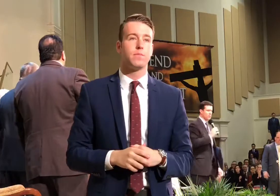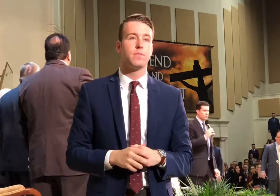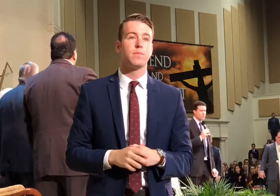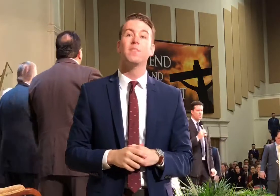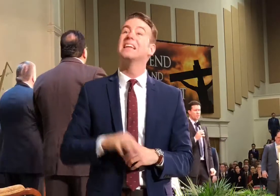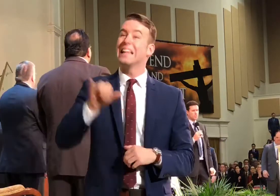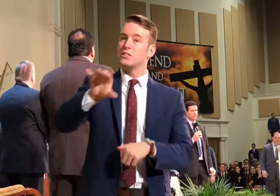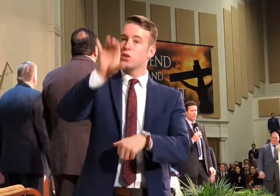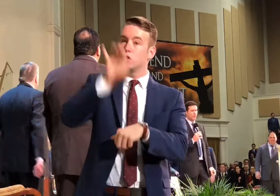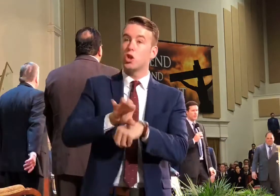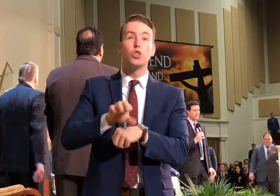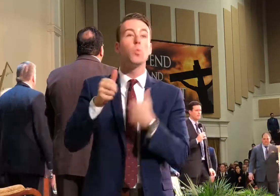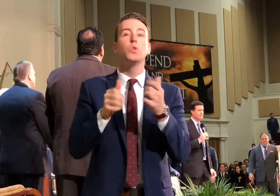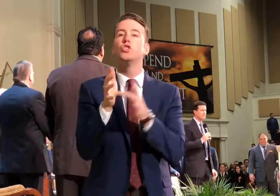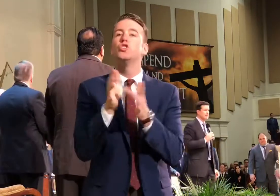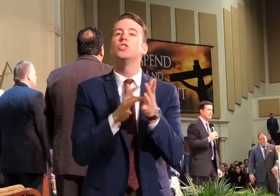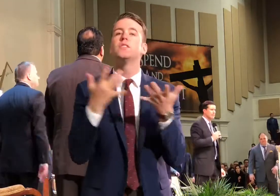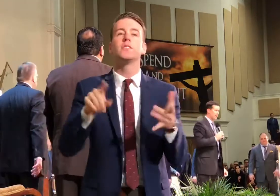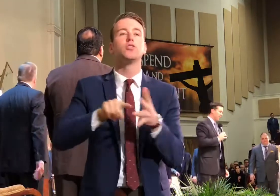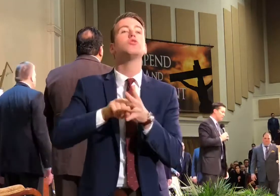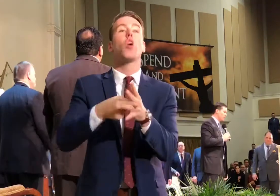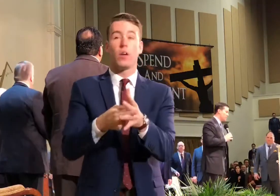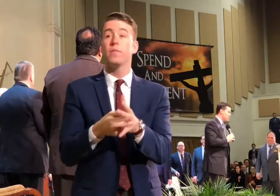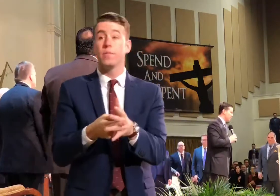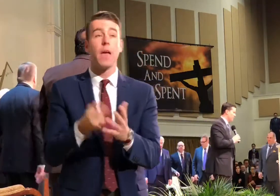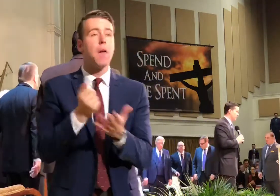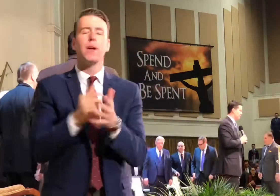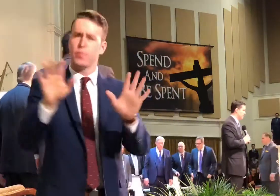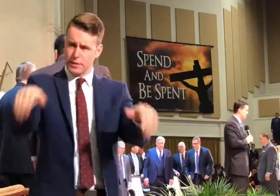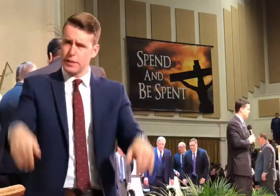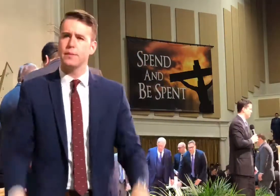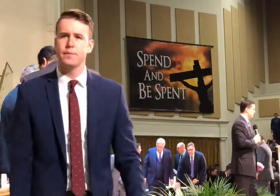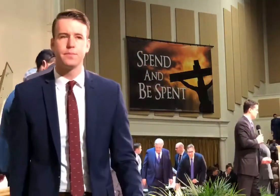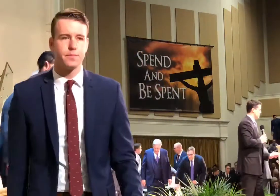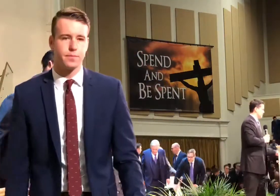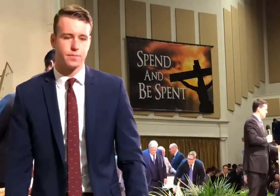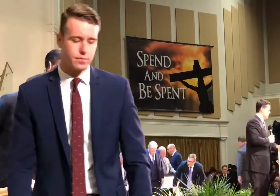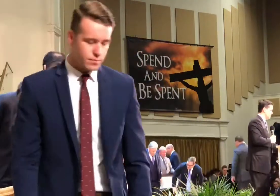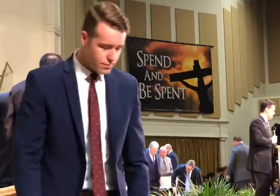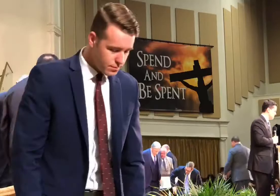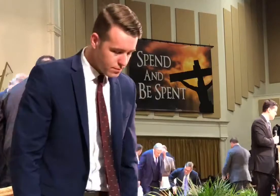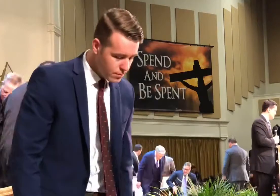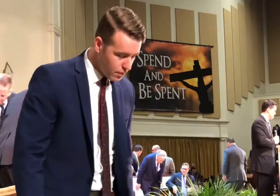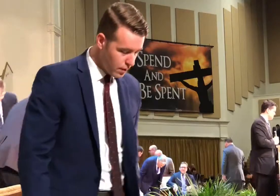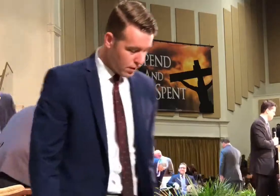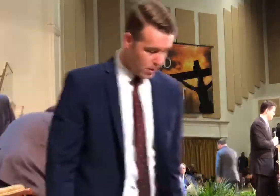It's the church that Jesus started. Amen. You can be seated.